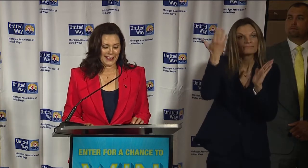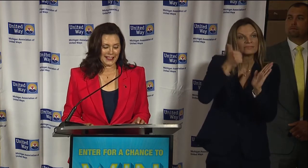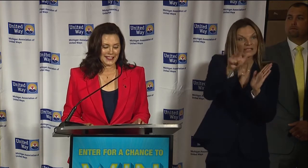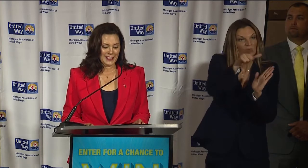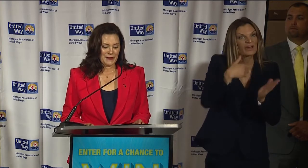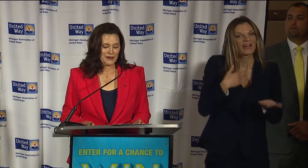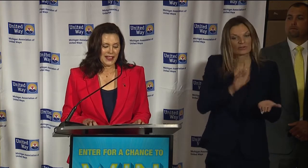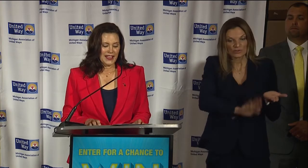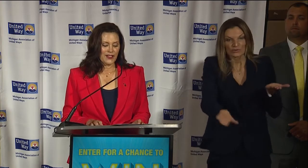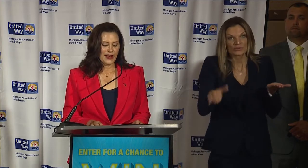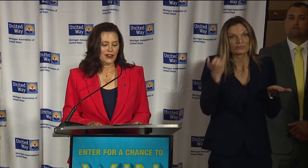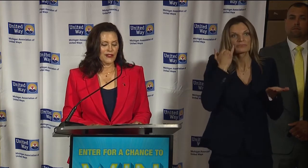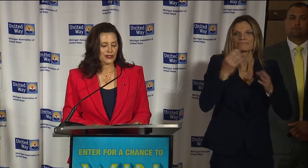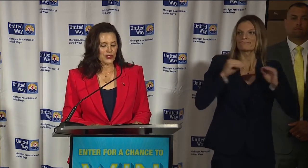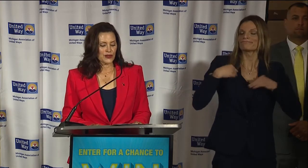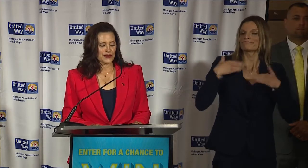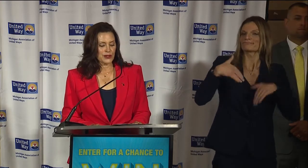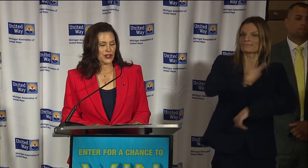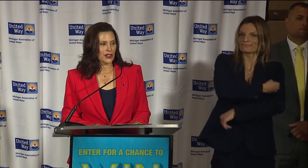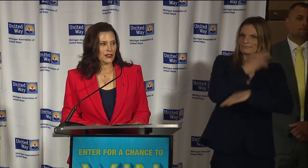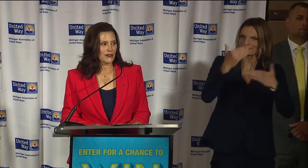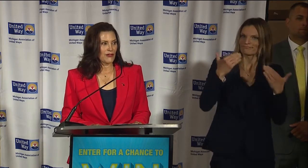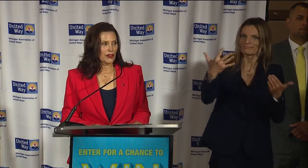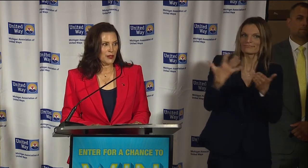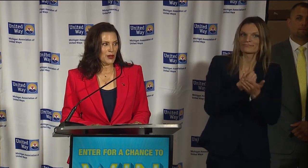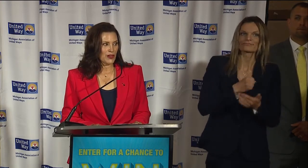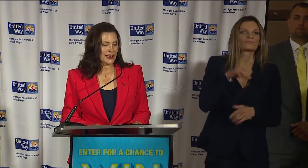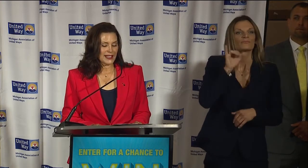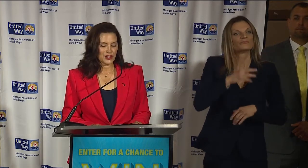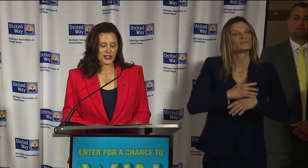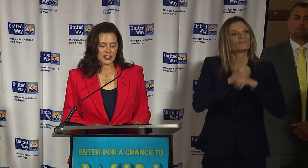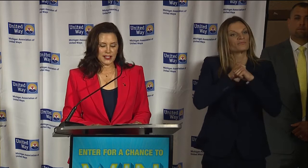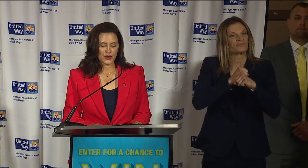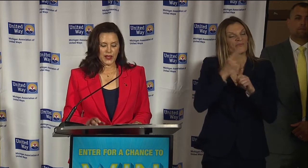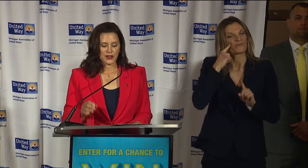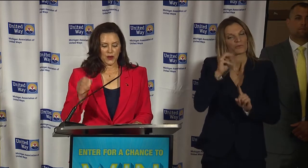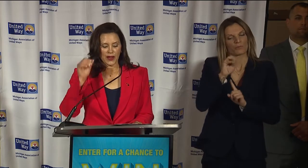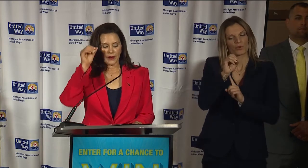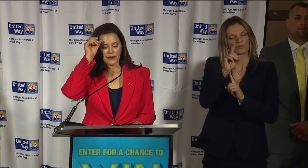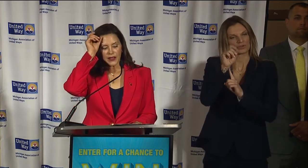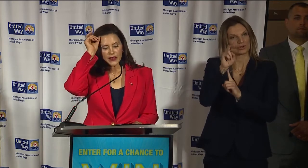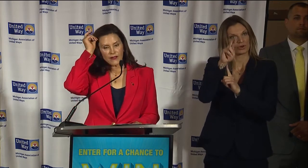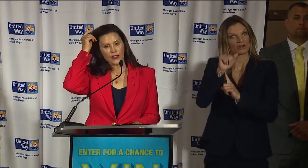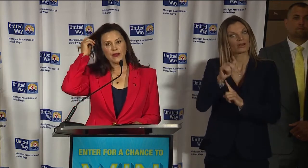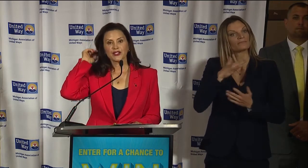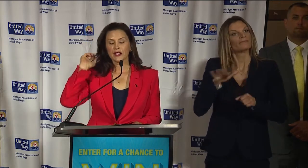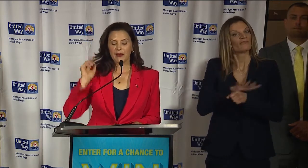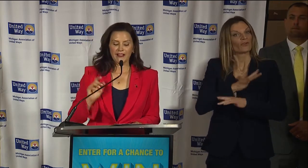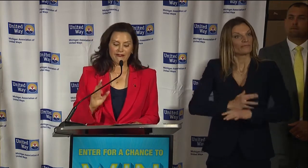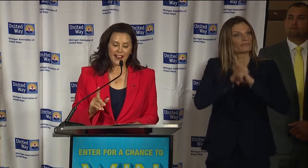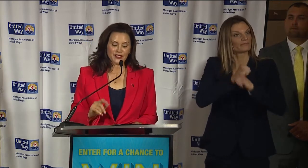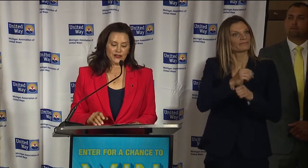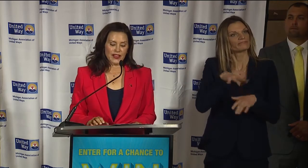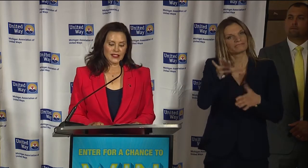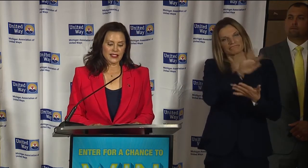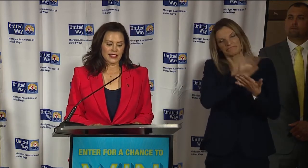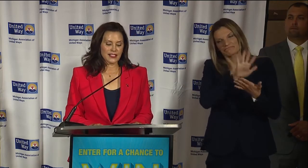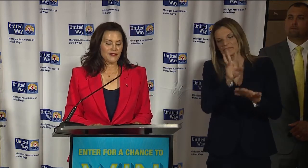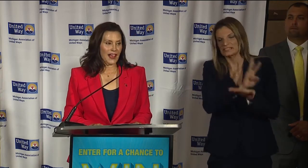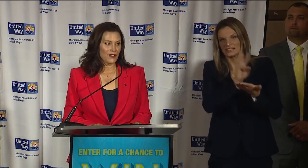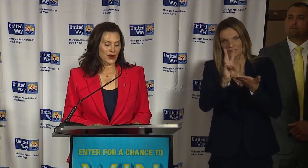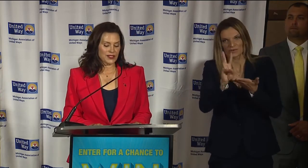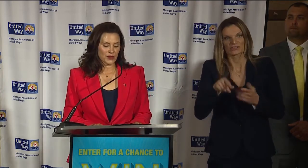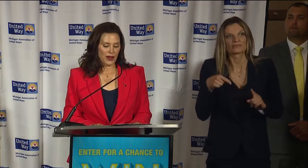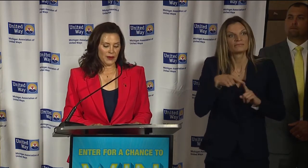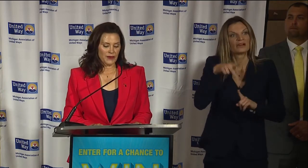you're not yet. If you get your first dose of Moderna, full immunity is just 6 weeks away. For the Michigan-made Pfizer vaccine,